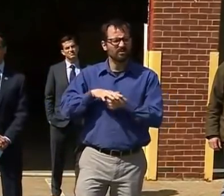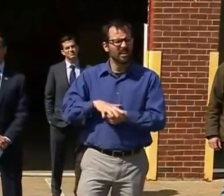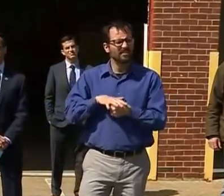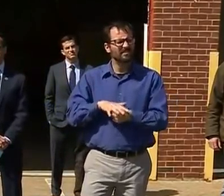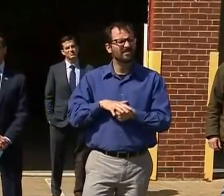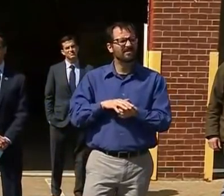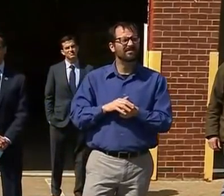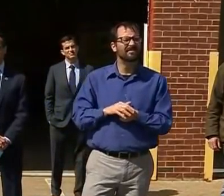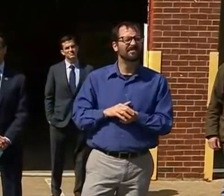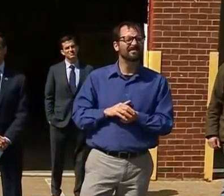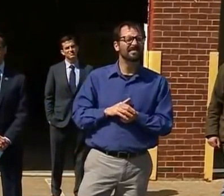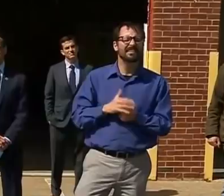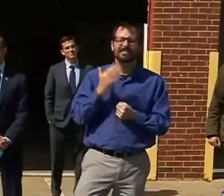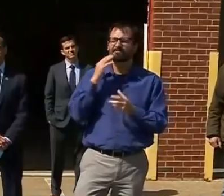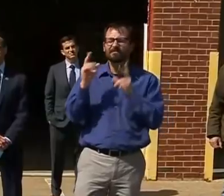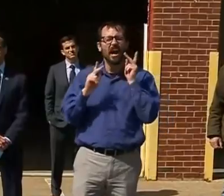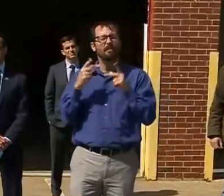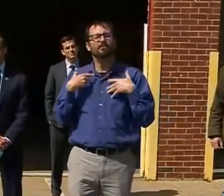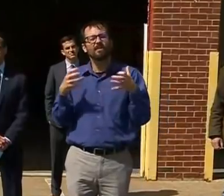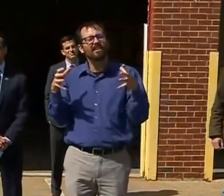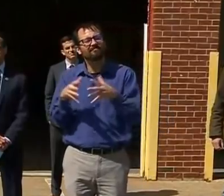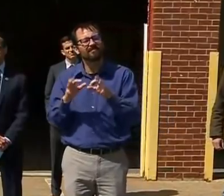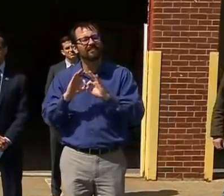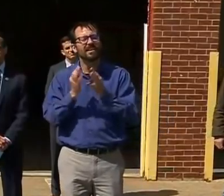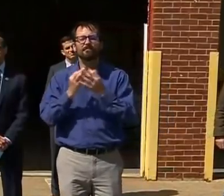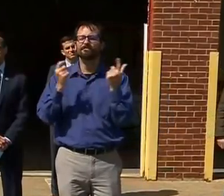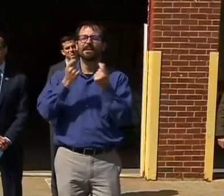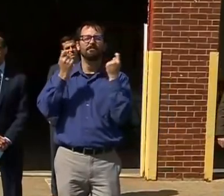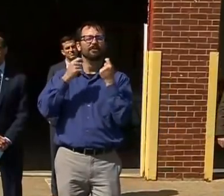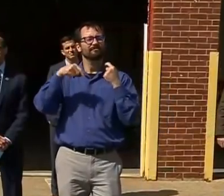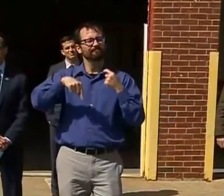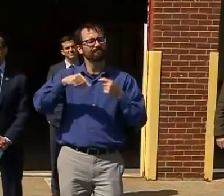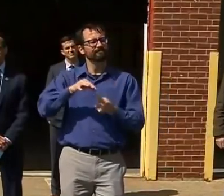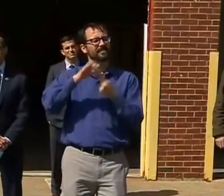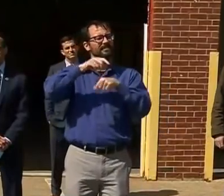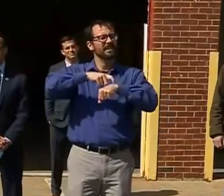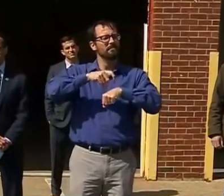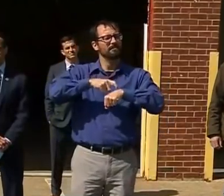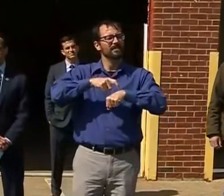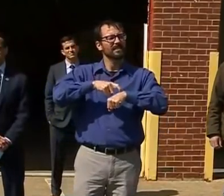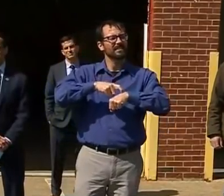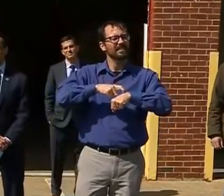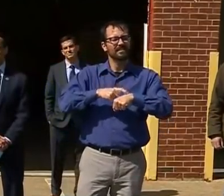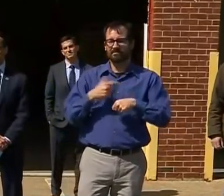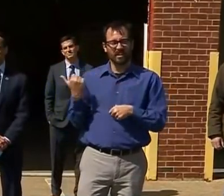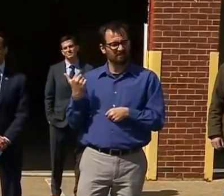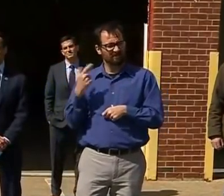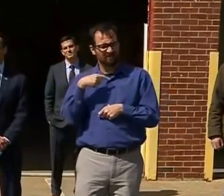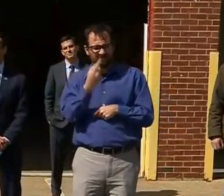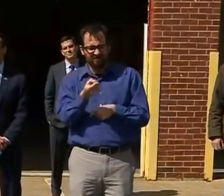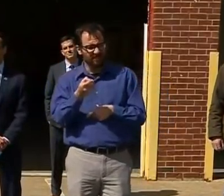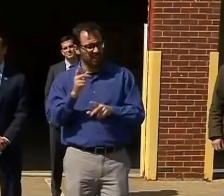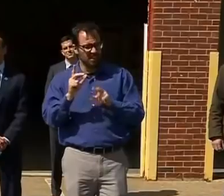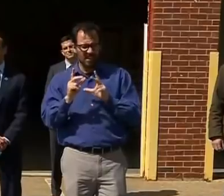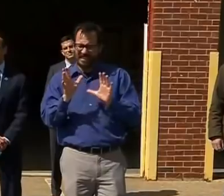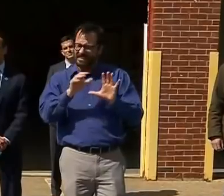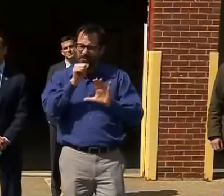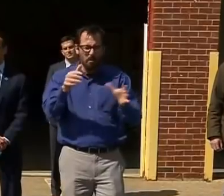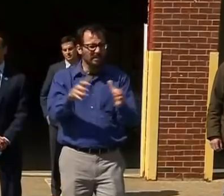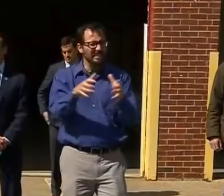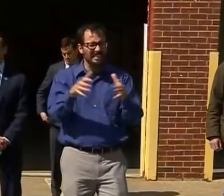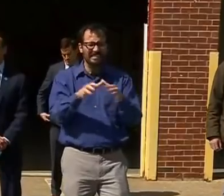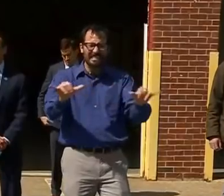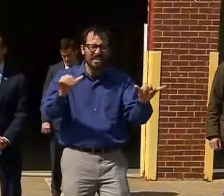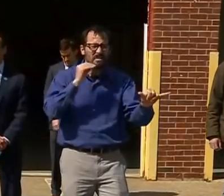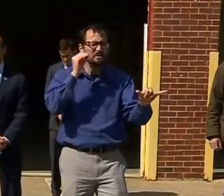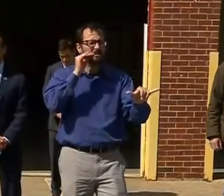seems like you've never stressed enough how important it is for them not to go out. Do you see a better look at that, or are you still not happy with it? So we've tried